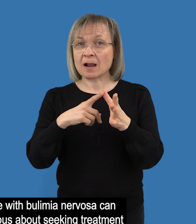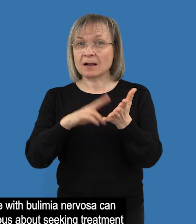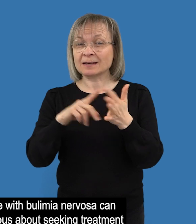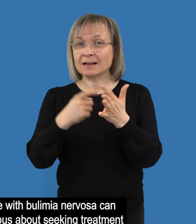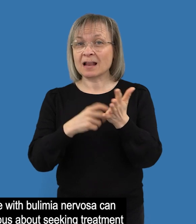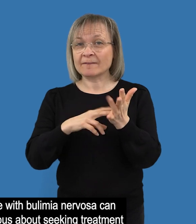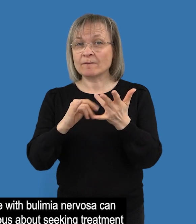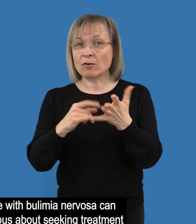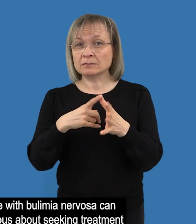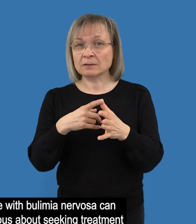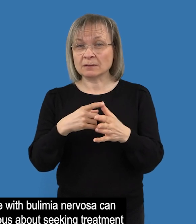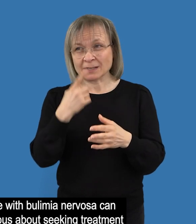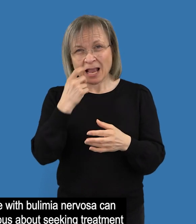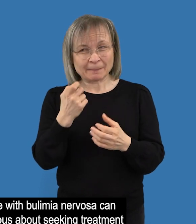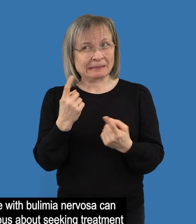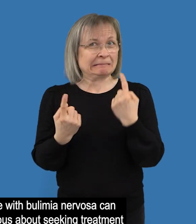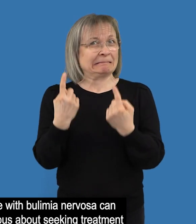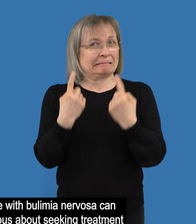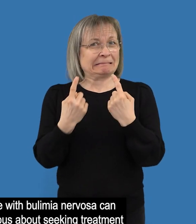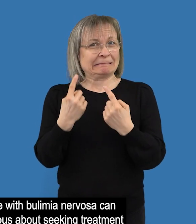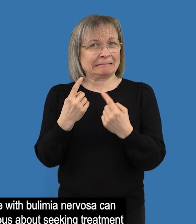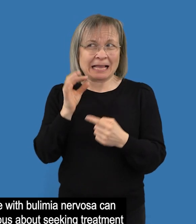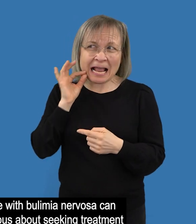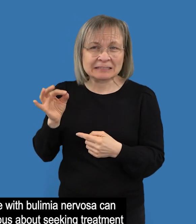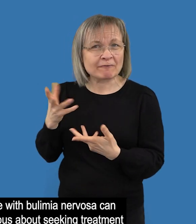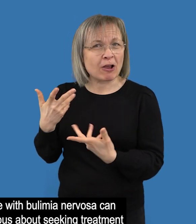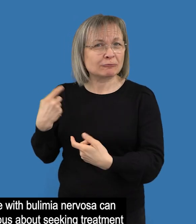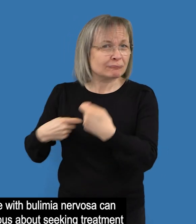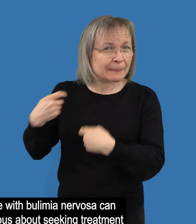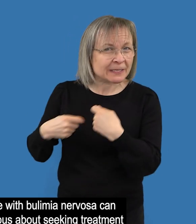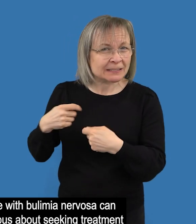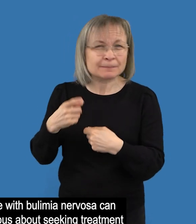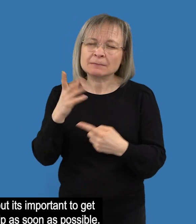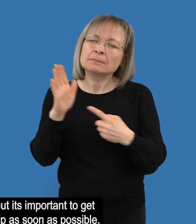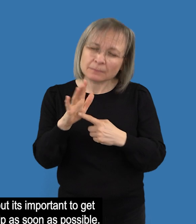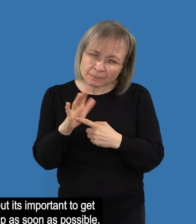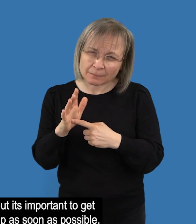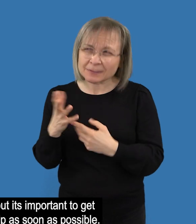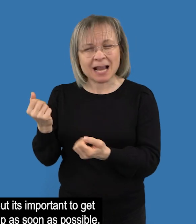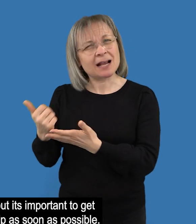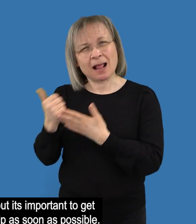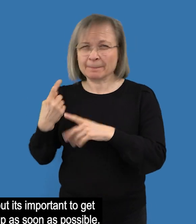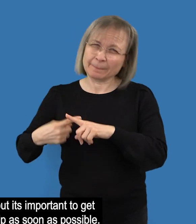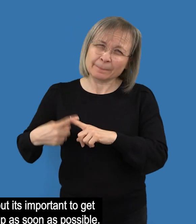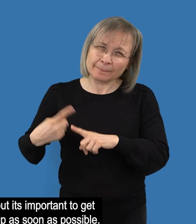People with bulimia nervosa can be anxious about seeking treatment, but it's important to get help as soon as possible.